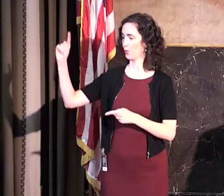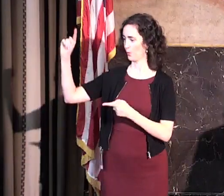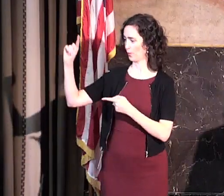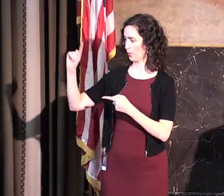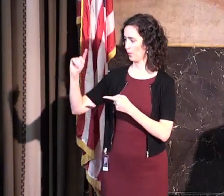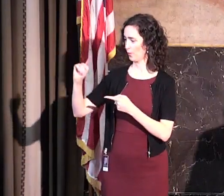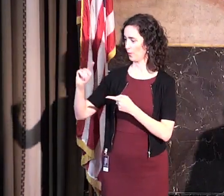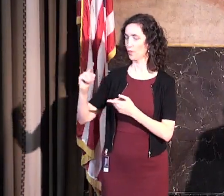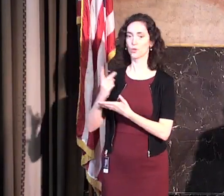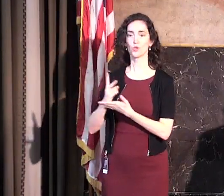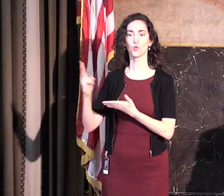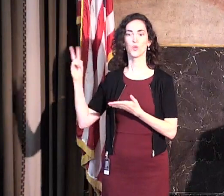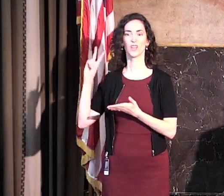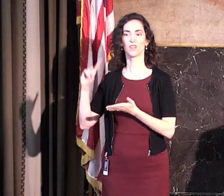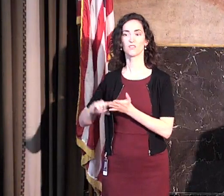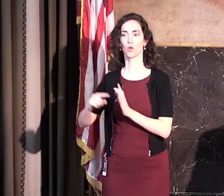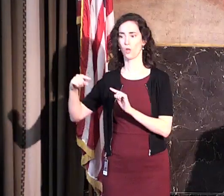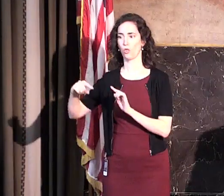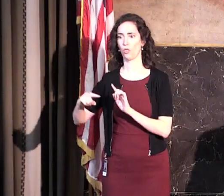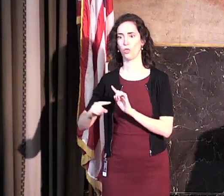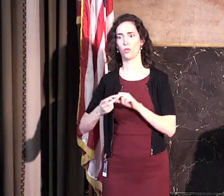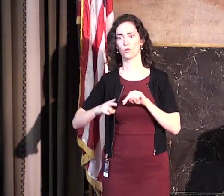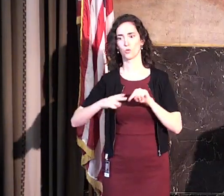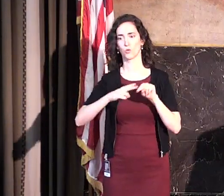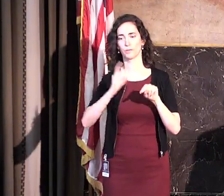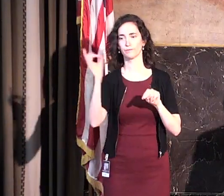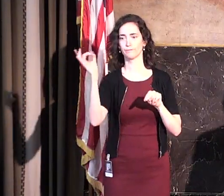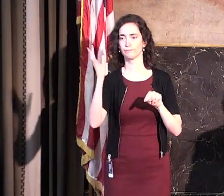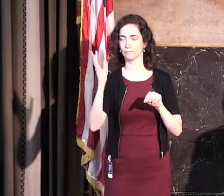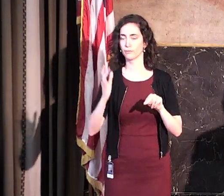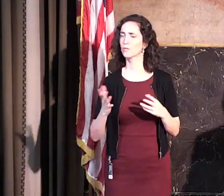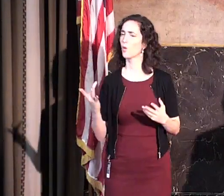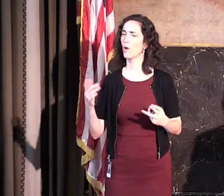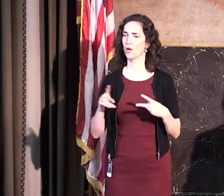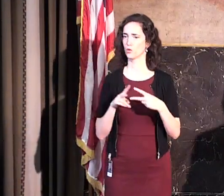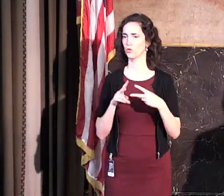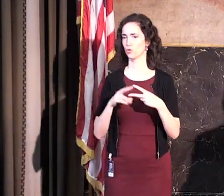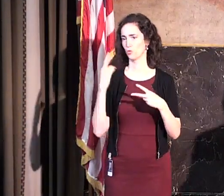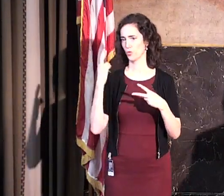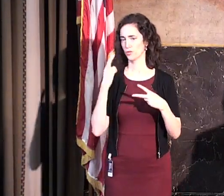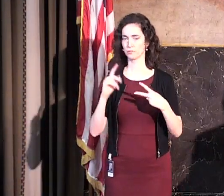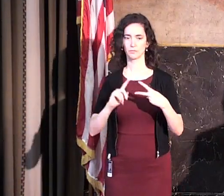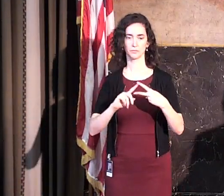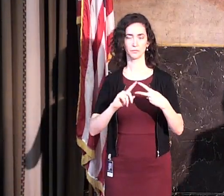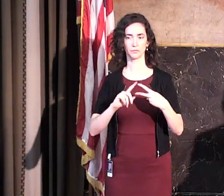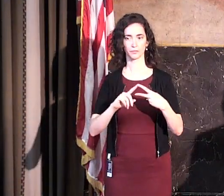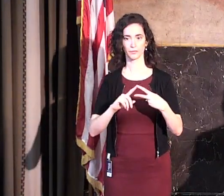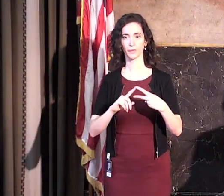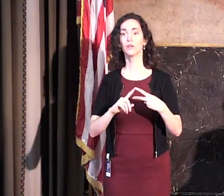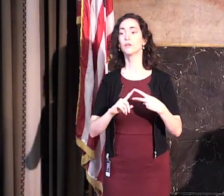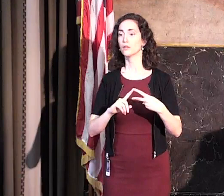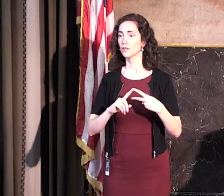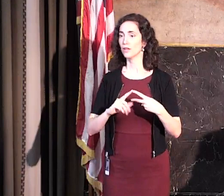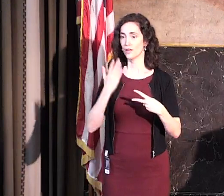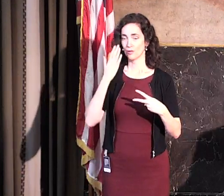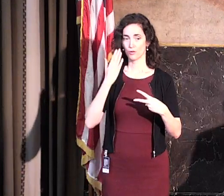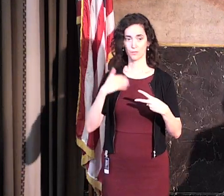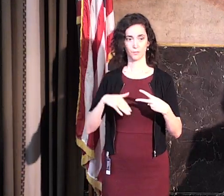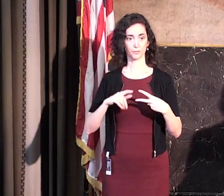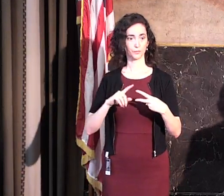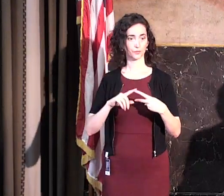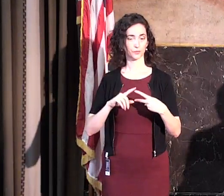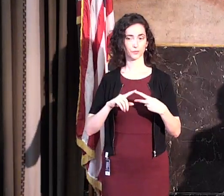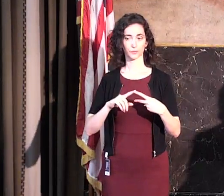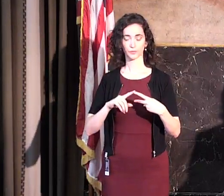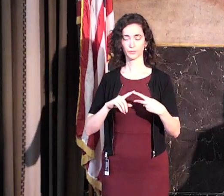weeks ago. Clearly, this is attributable to two things. One is the emergence of and